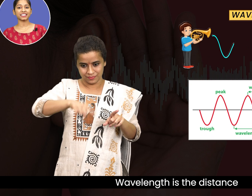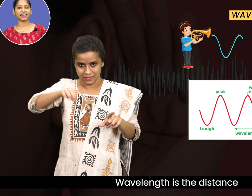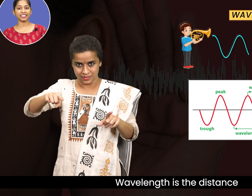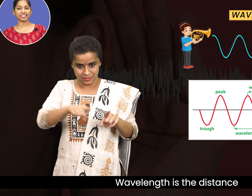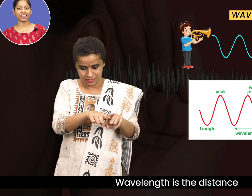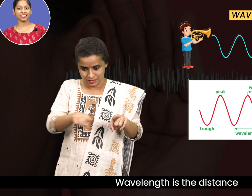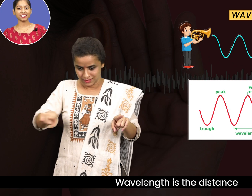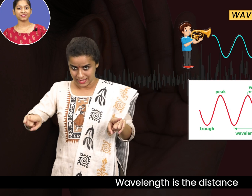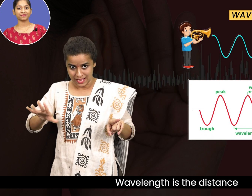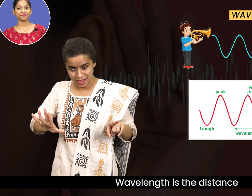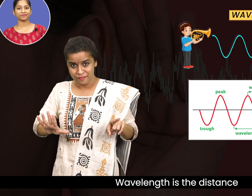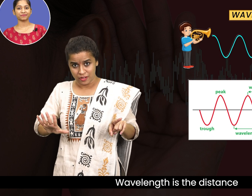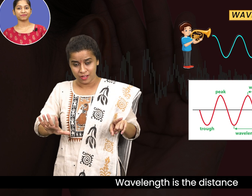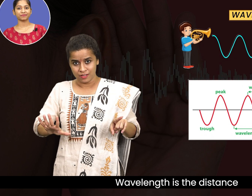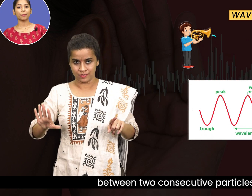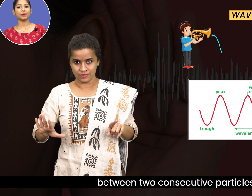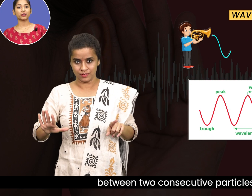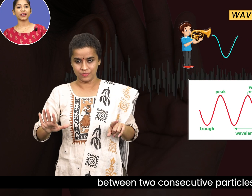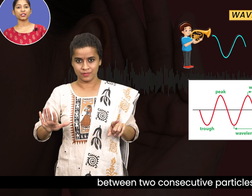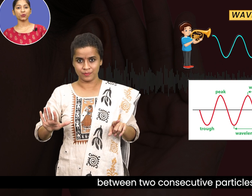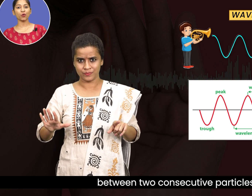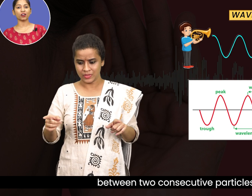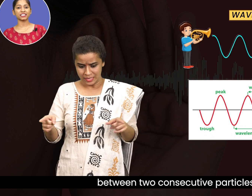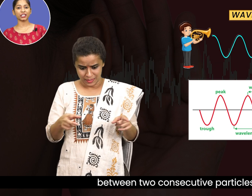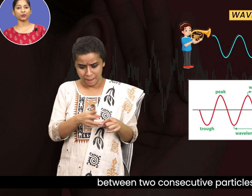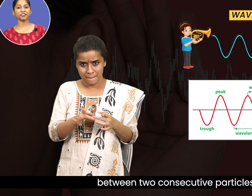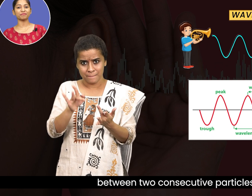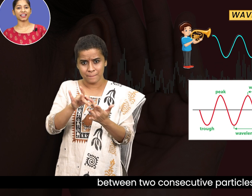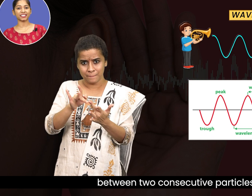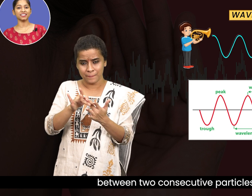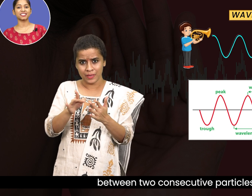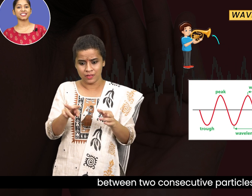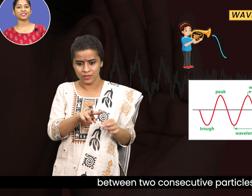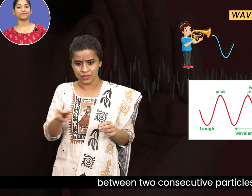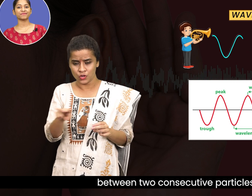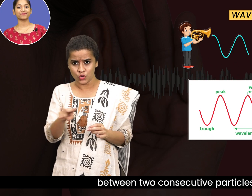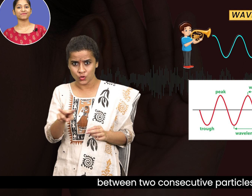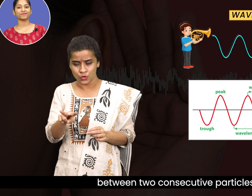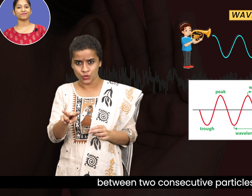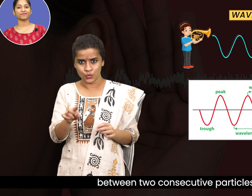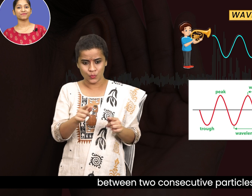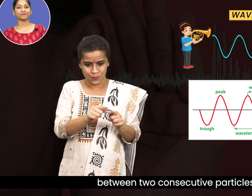Wavelength is the distance between two consecutive particles